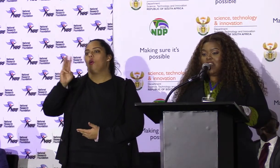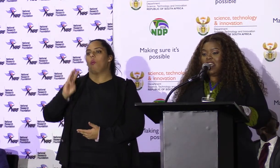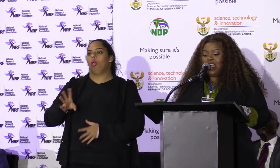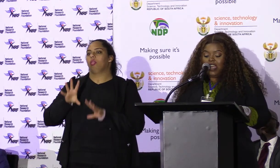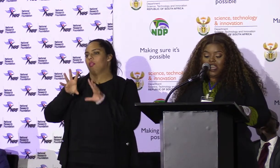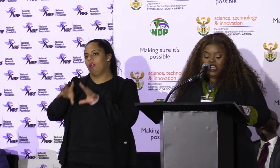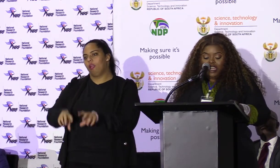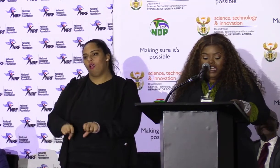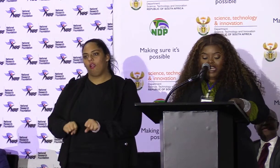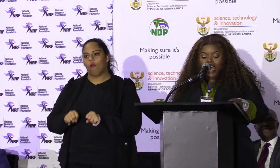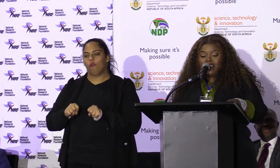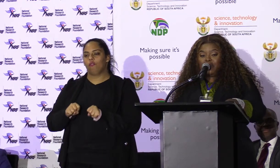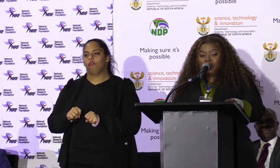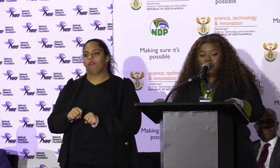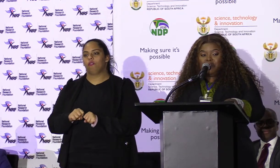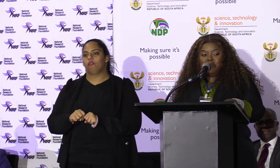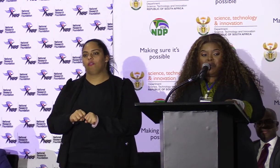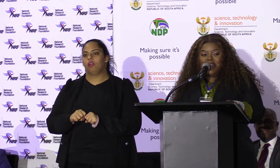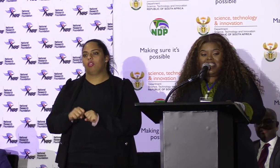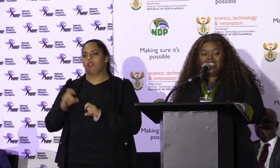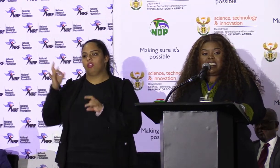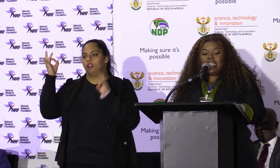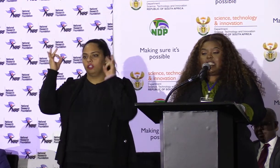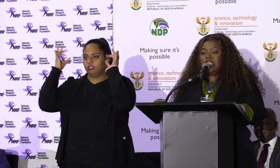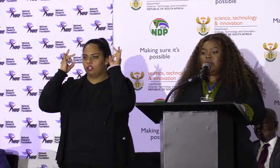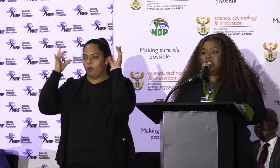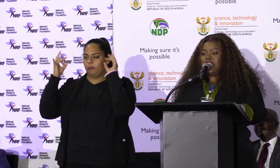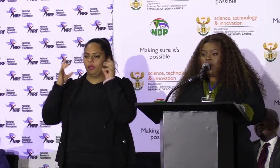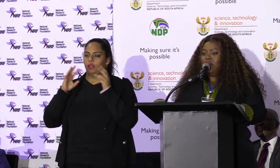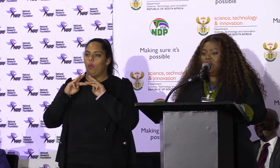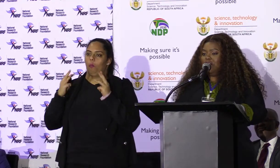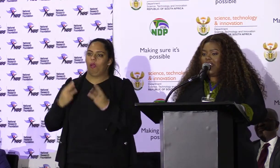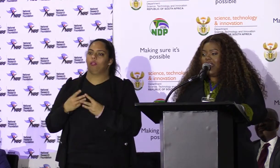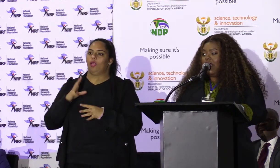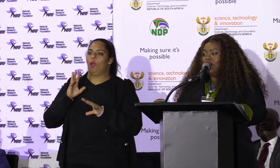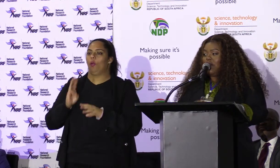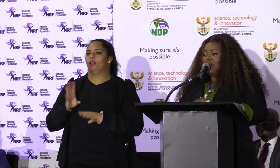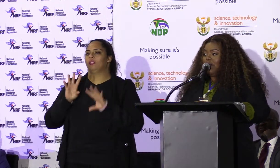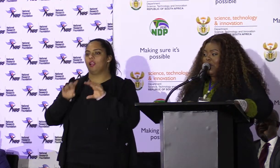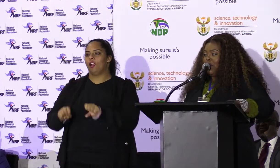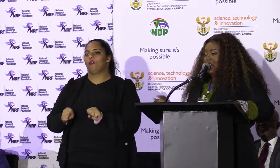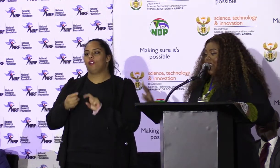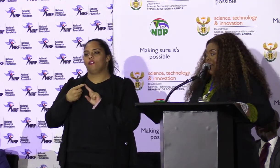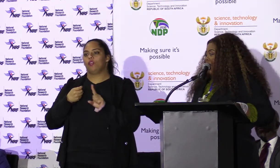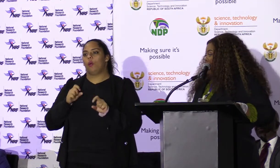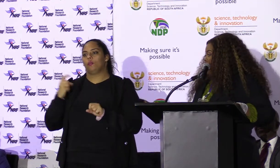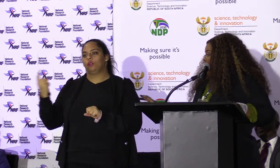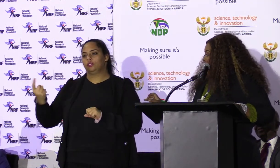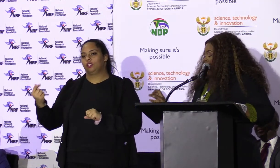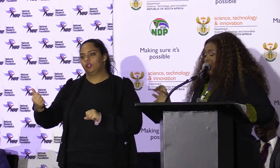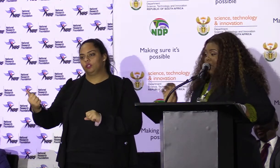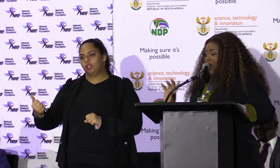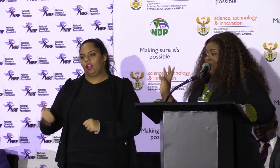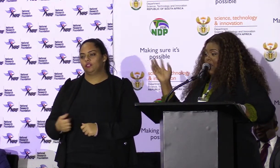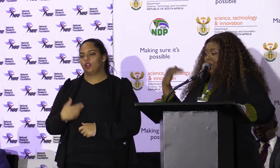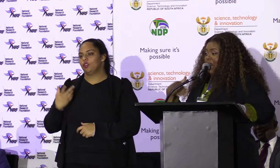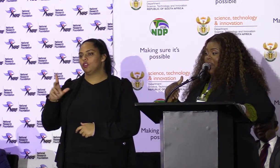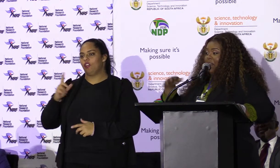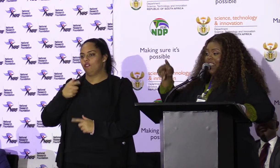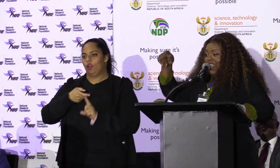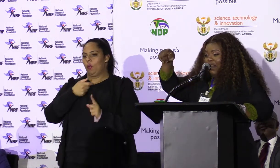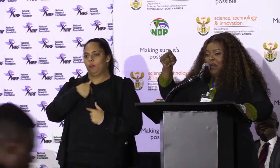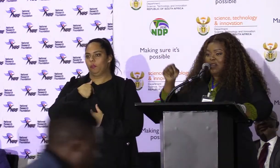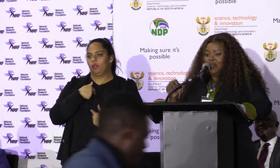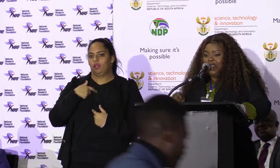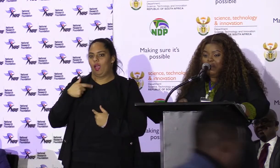take over the astronomy world, and they will take over from yourselves, not from me.